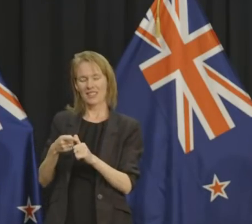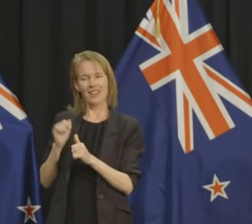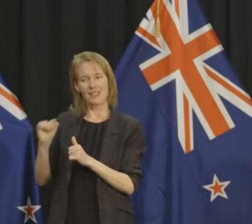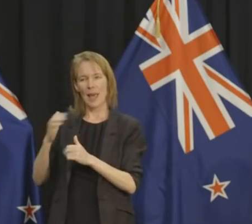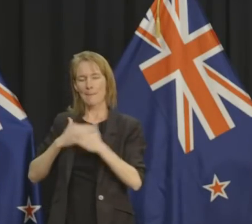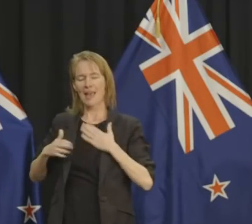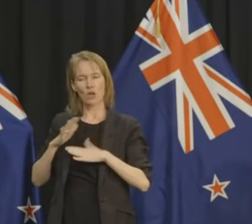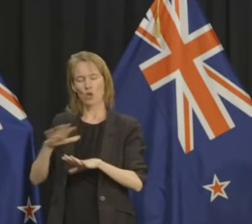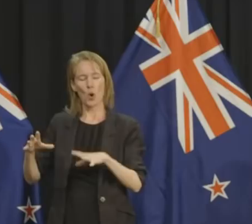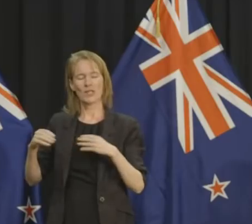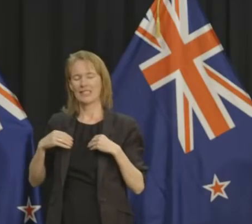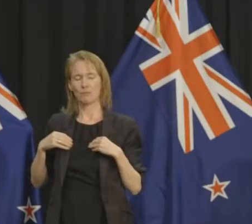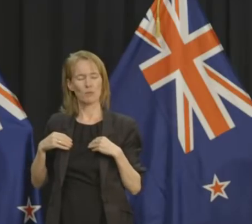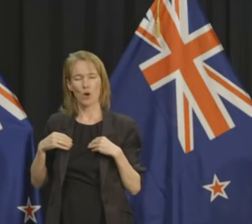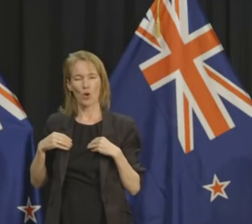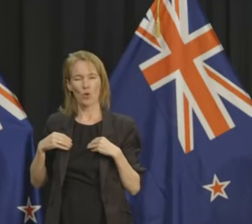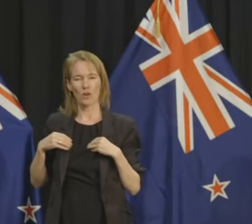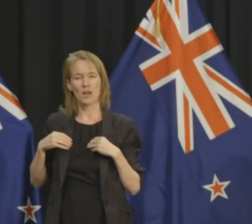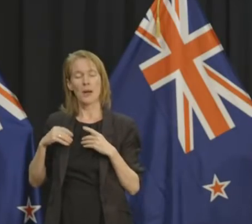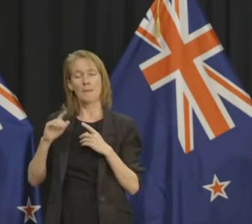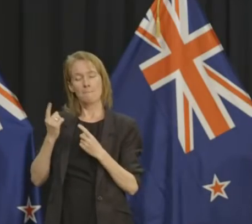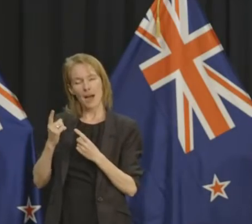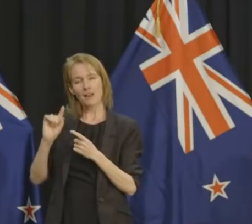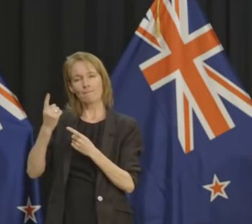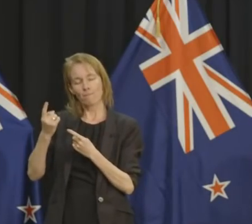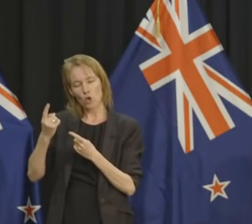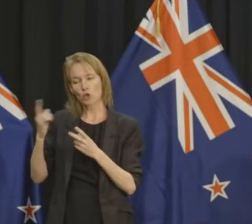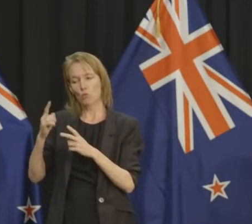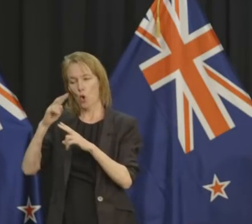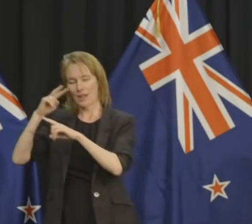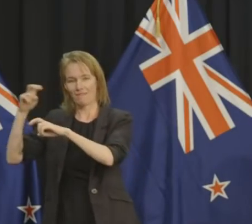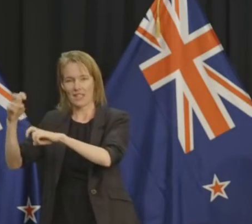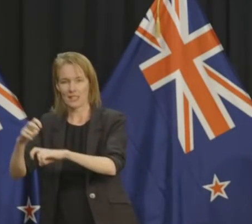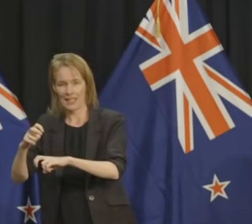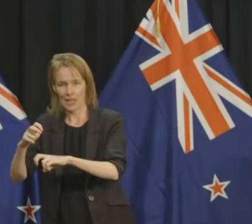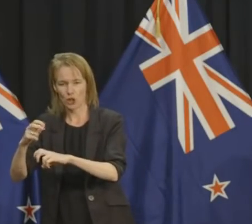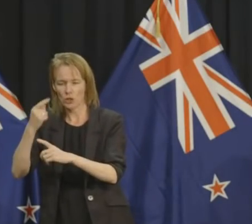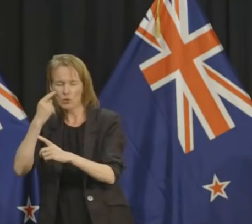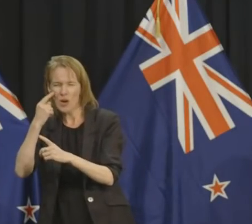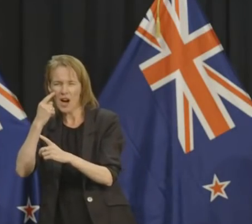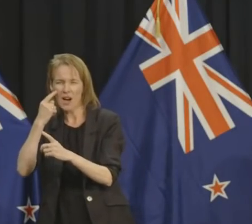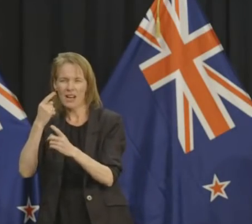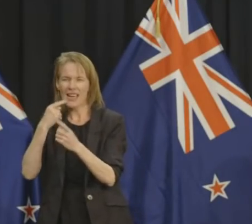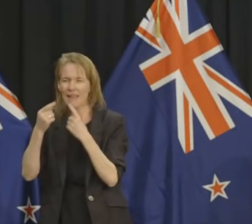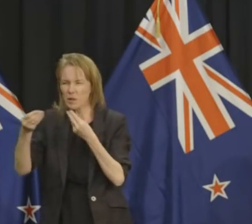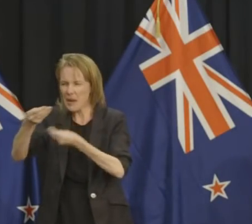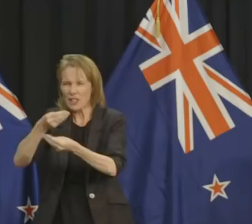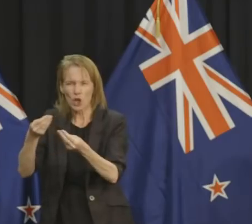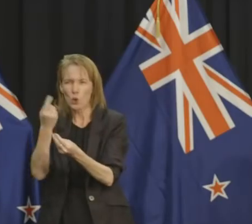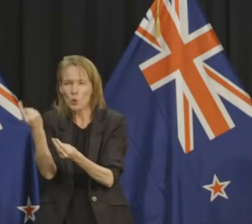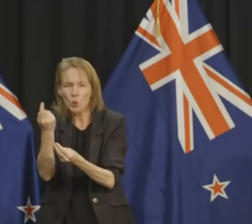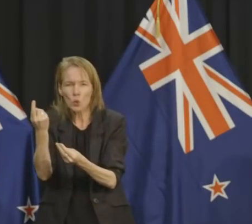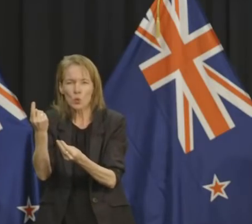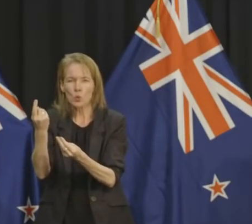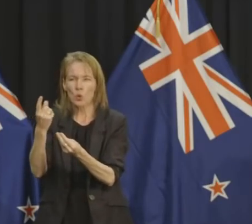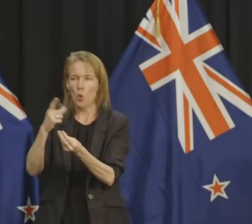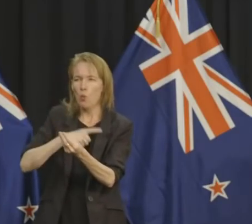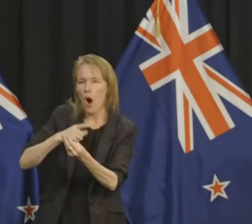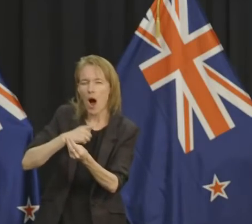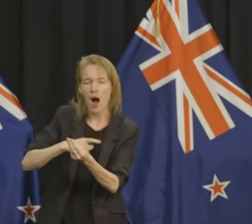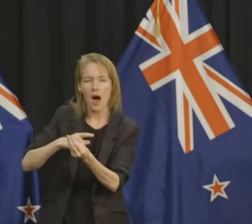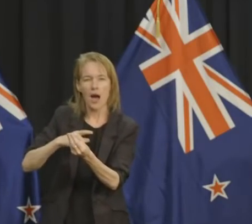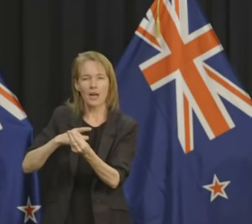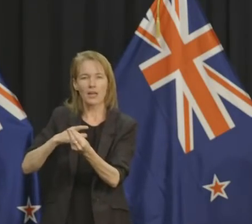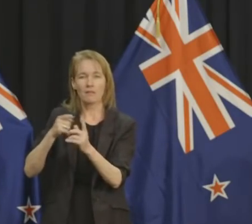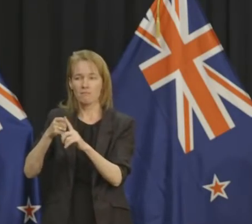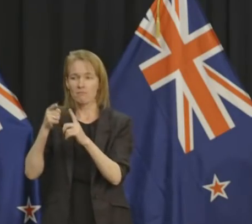bottom of all of the facts around this particular release of information, including who had the information, why they had the information, whether anybody had